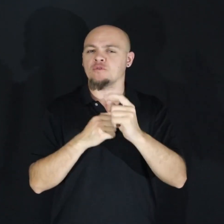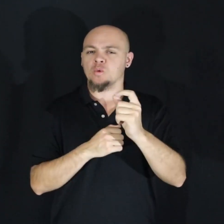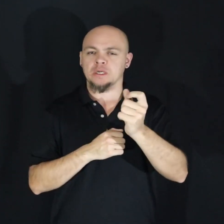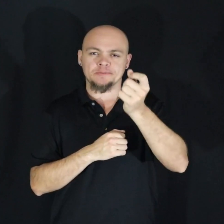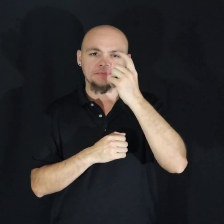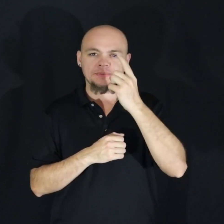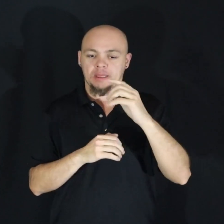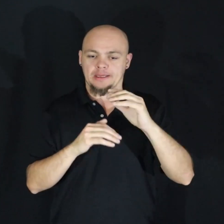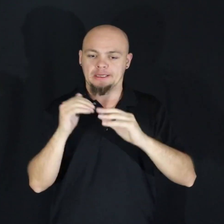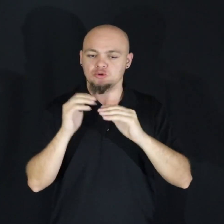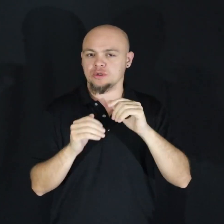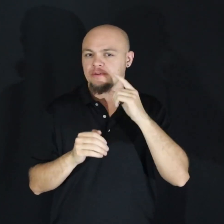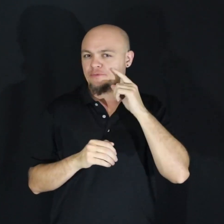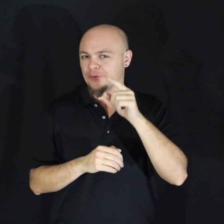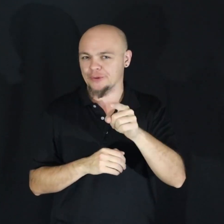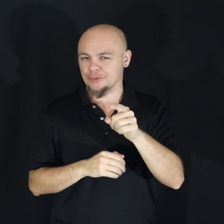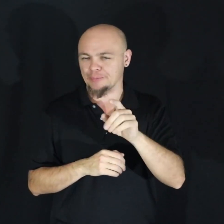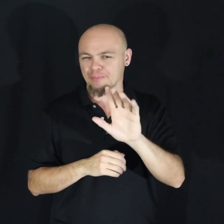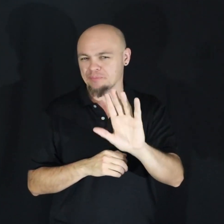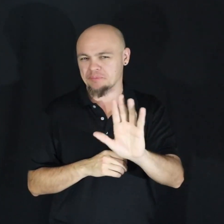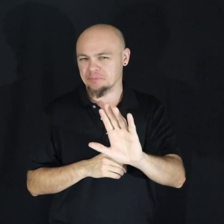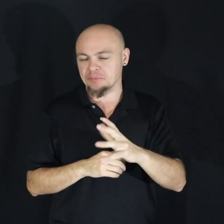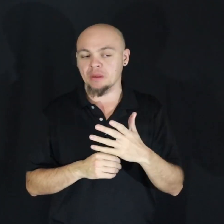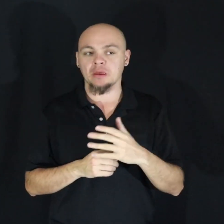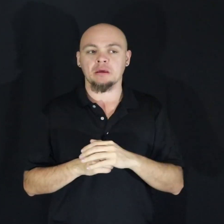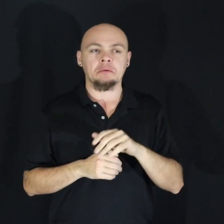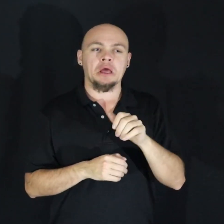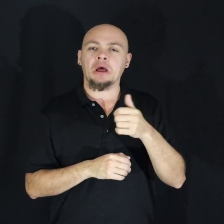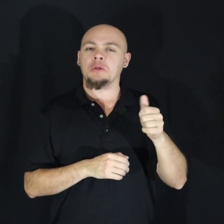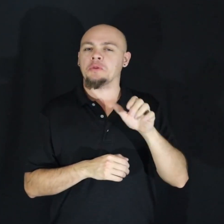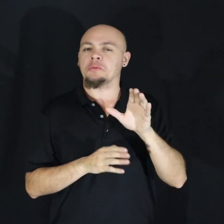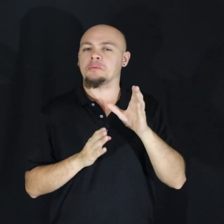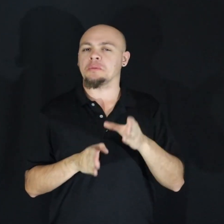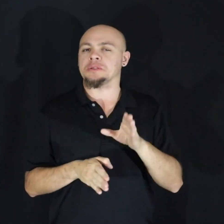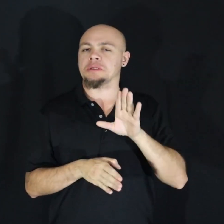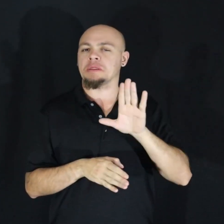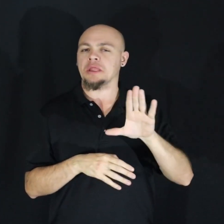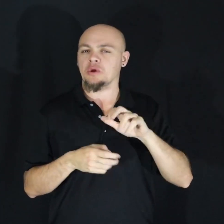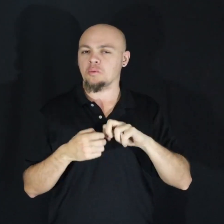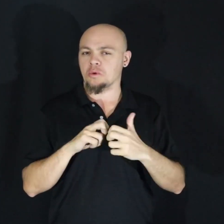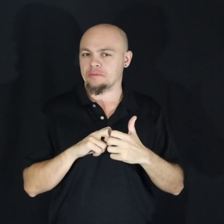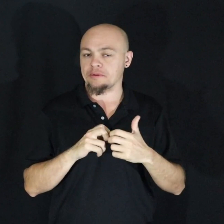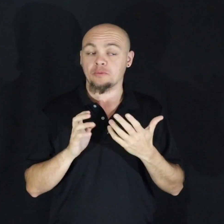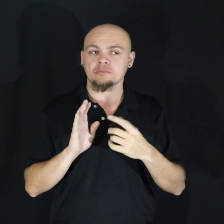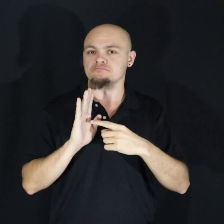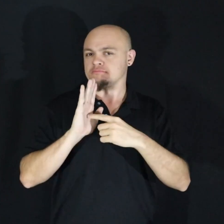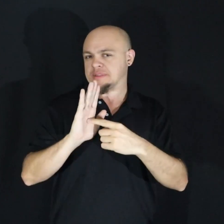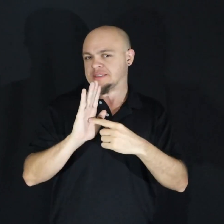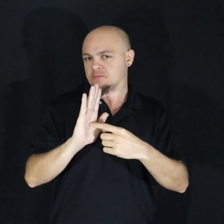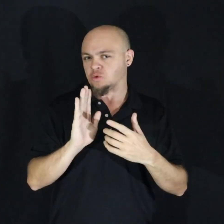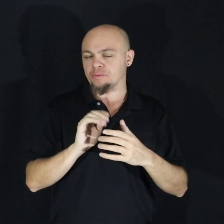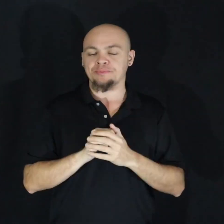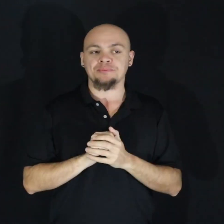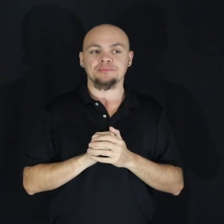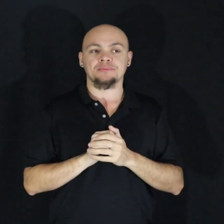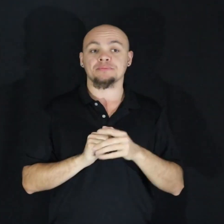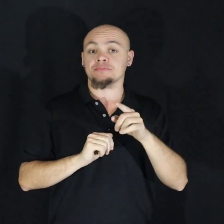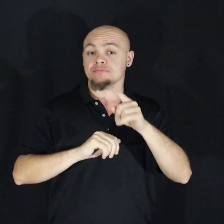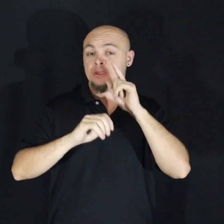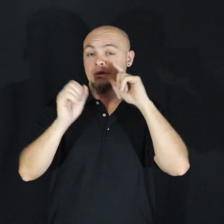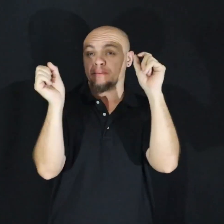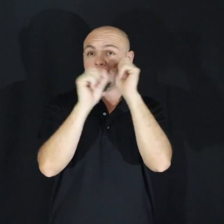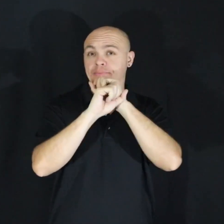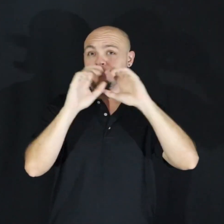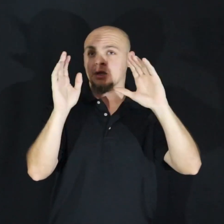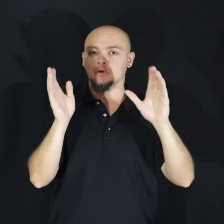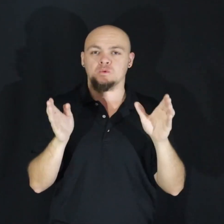construction may not just be for you. You may say, this is somebody else's problem. Well, let me give you an example. Imagine that you go